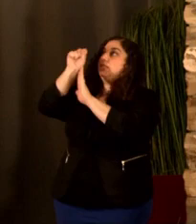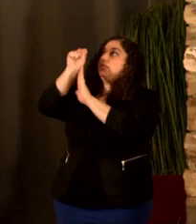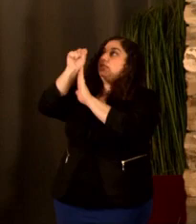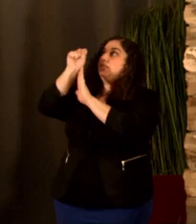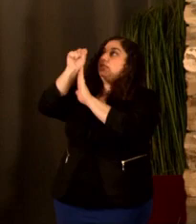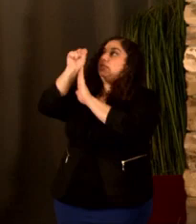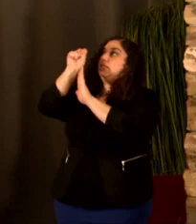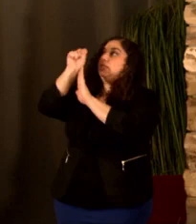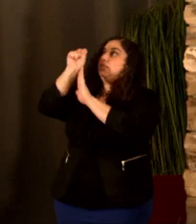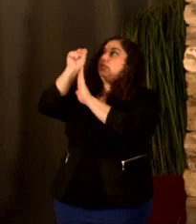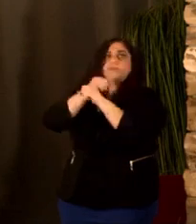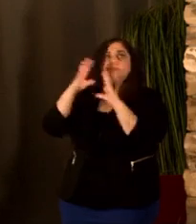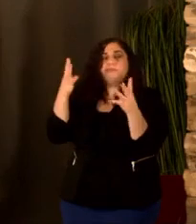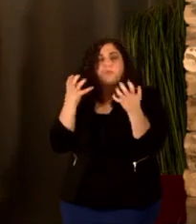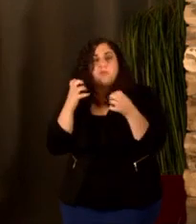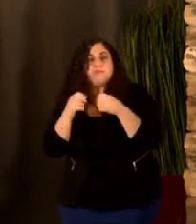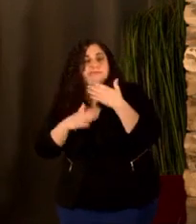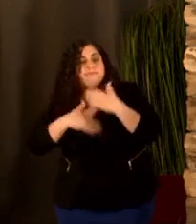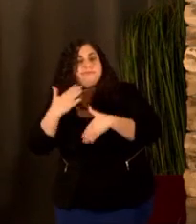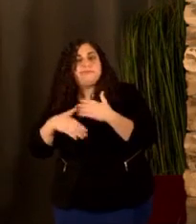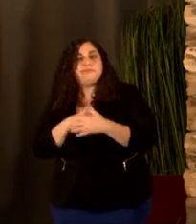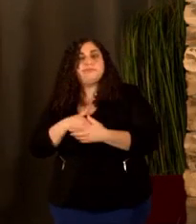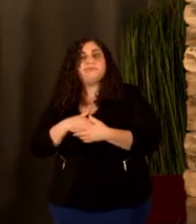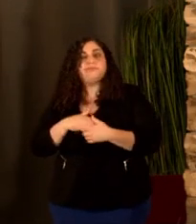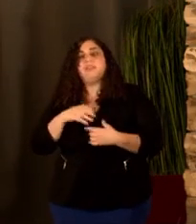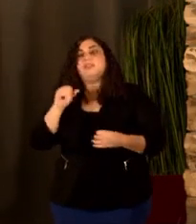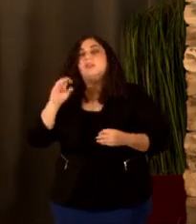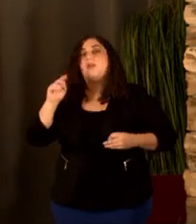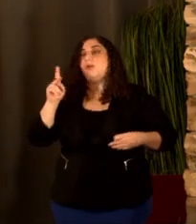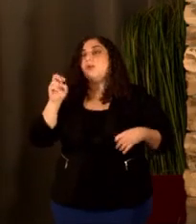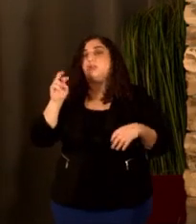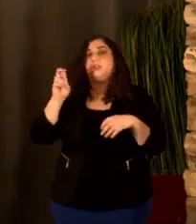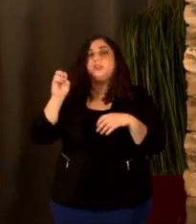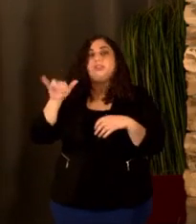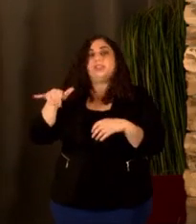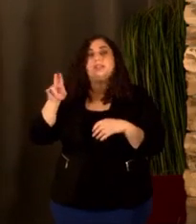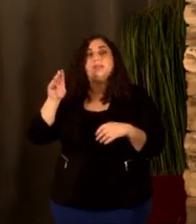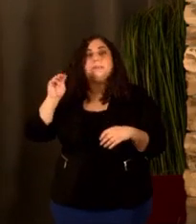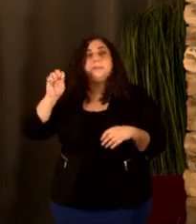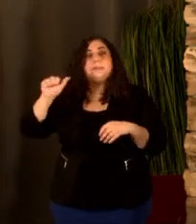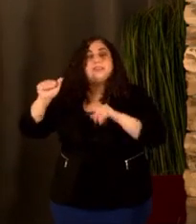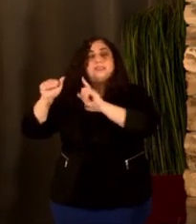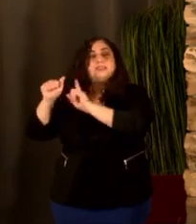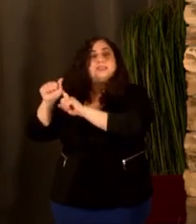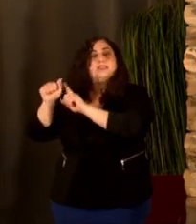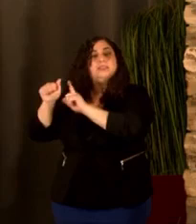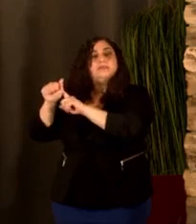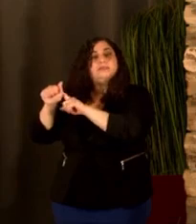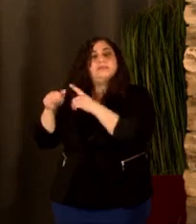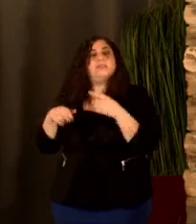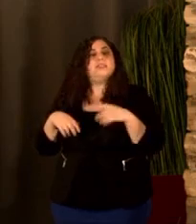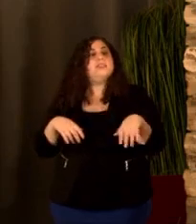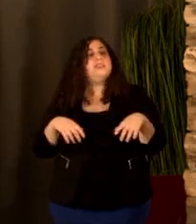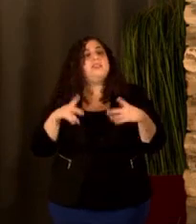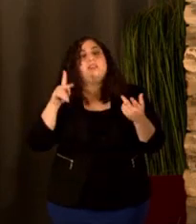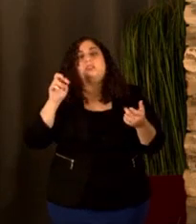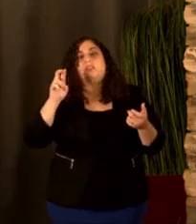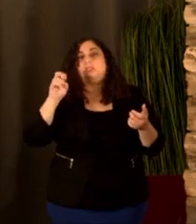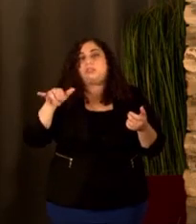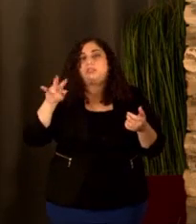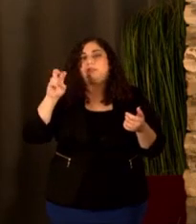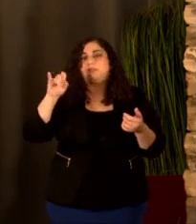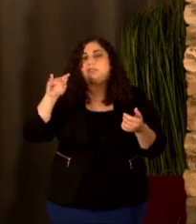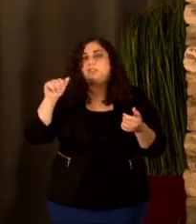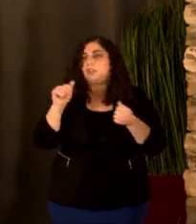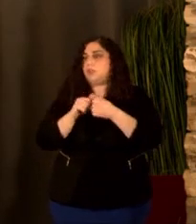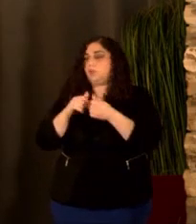in Kearny Mesa, but here at Kearny Vista in particular, with the mayor and with my friend,